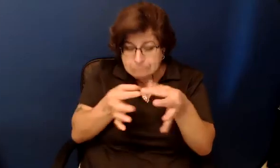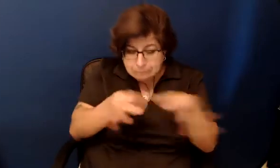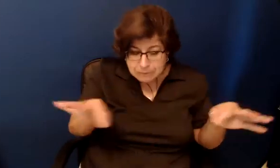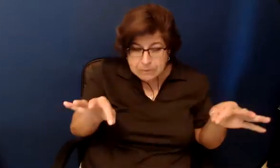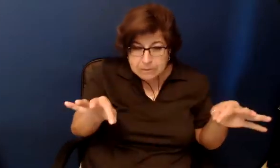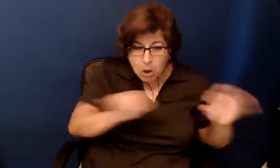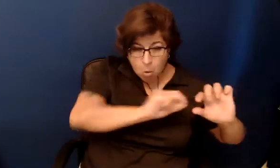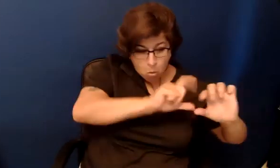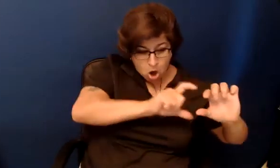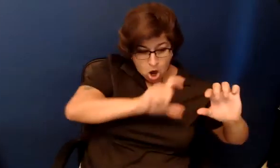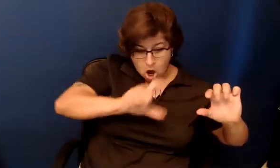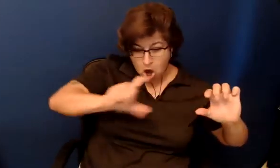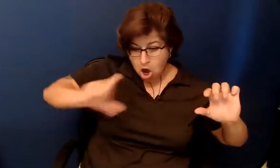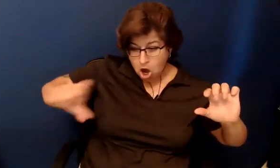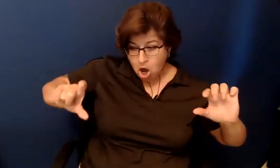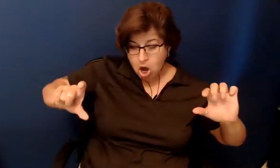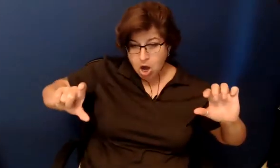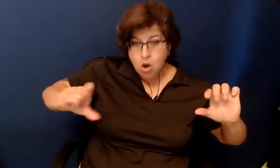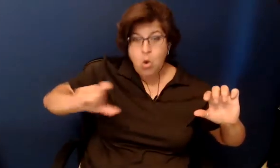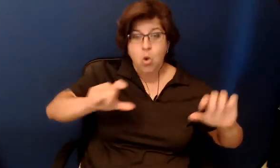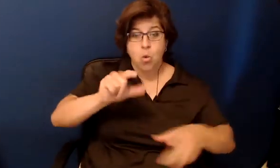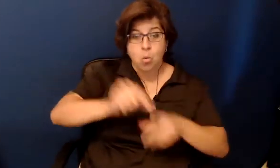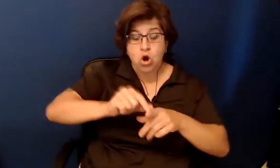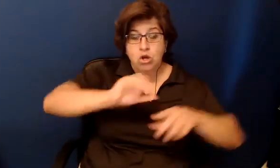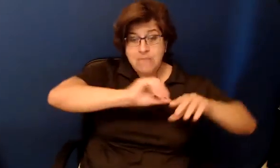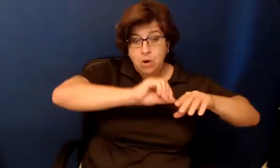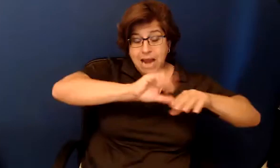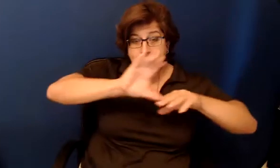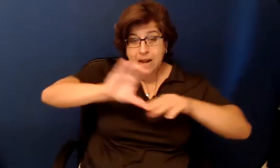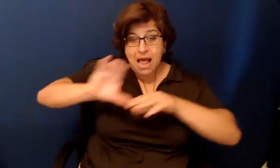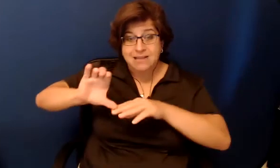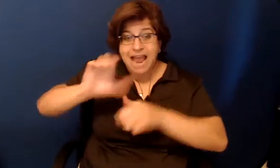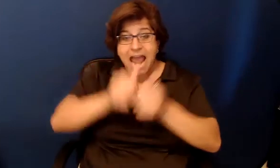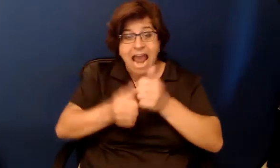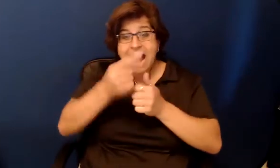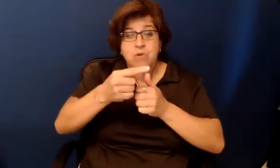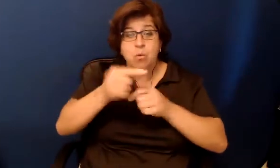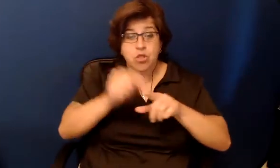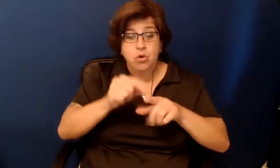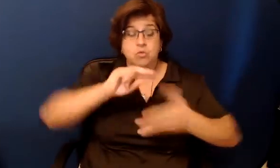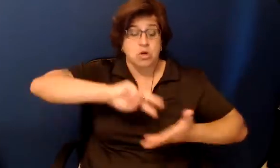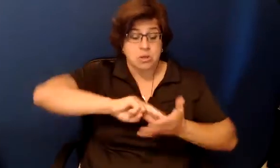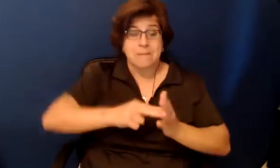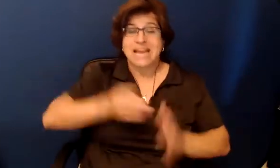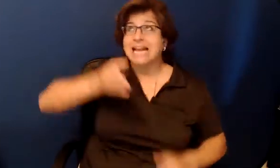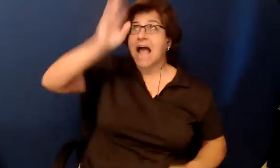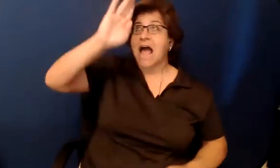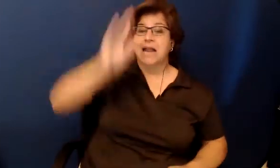18 to 20 capitalized words, right? Every one of them meant God. One of those words is